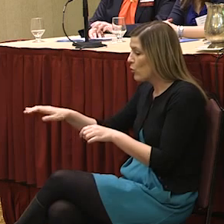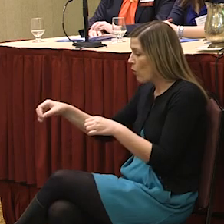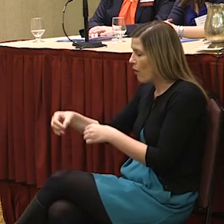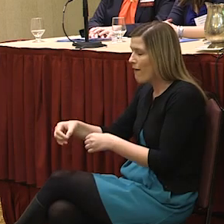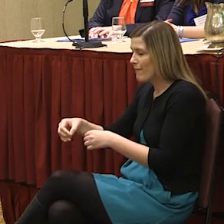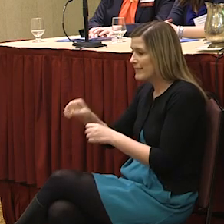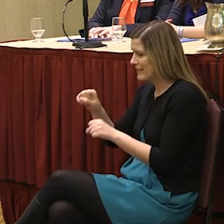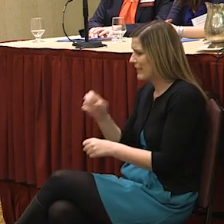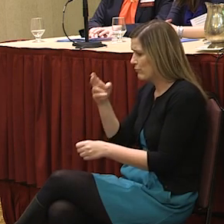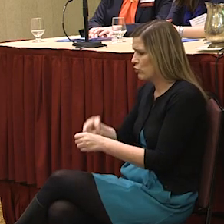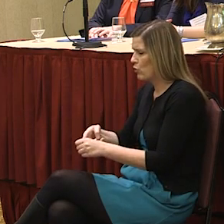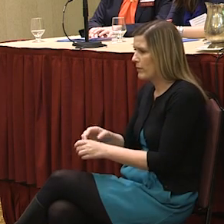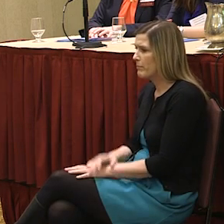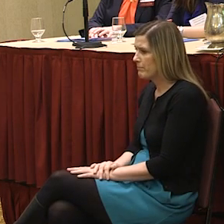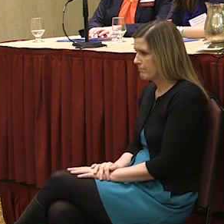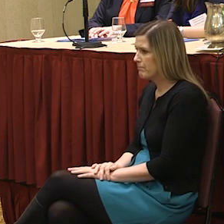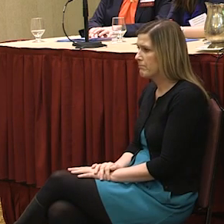more than happy to join you.